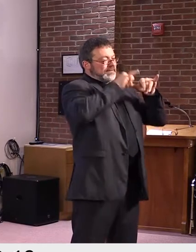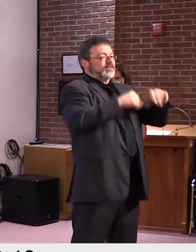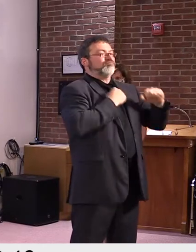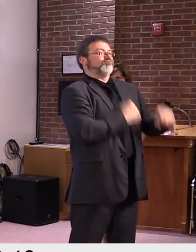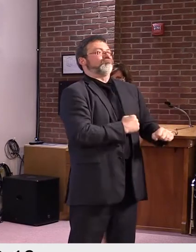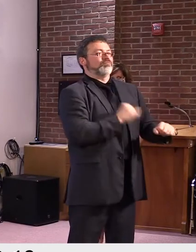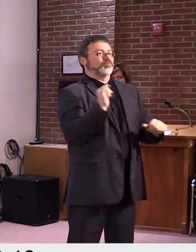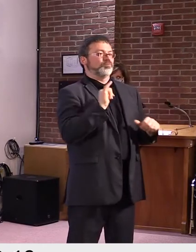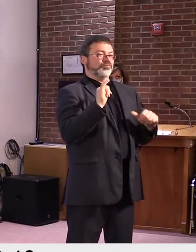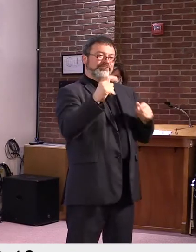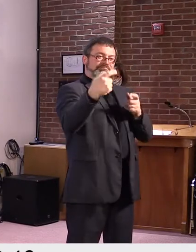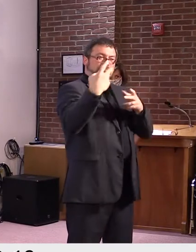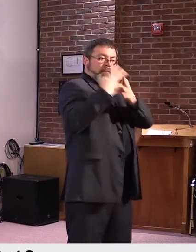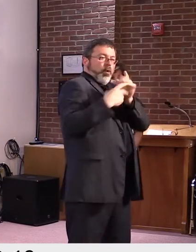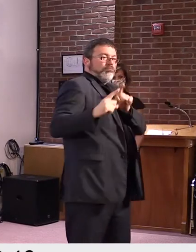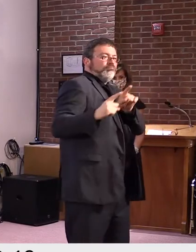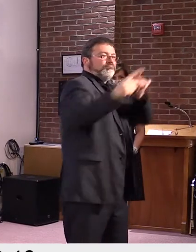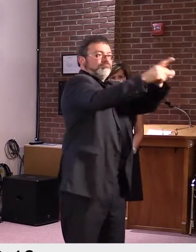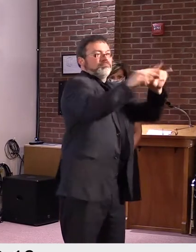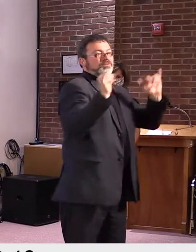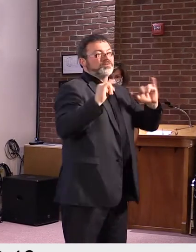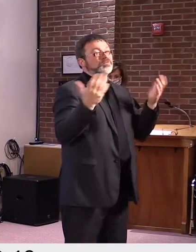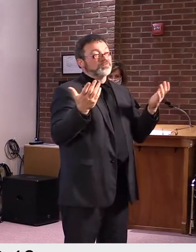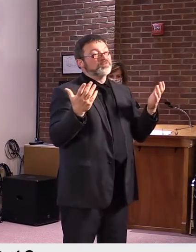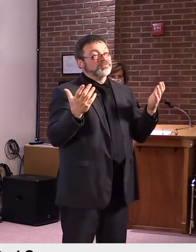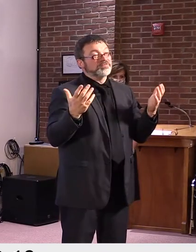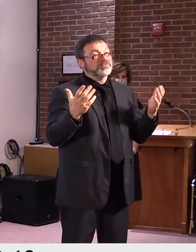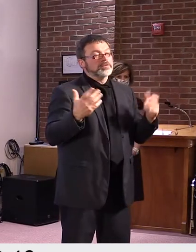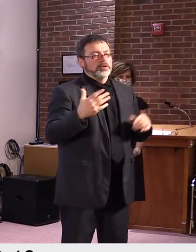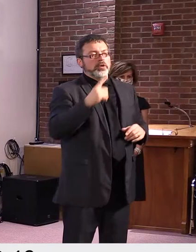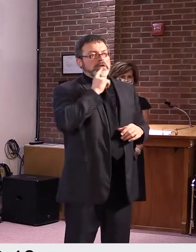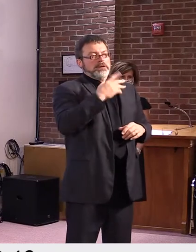state. Commissioner Harrington.